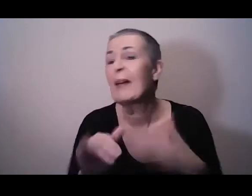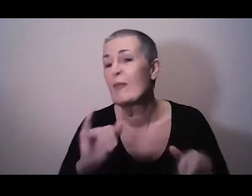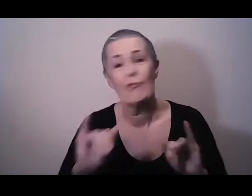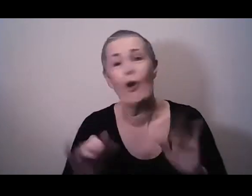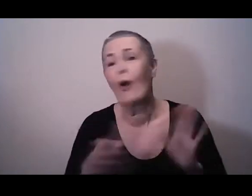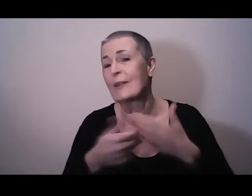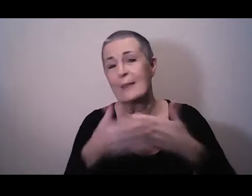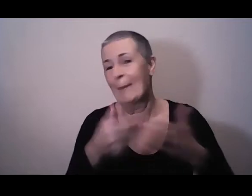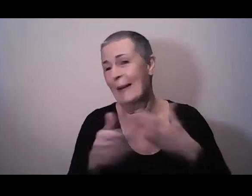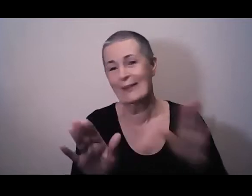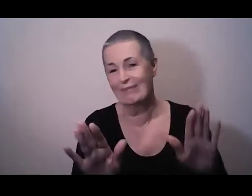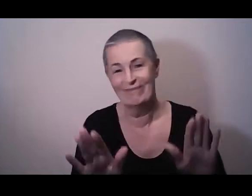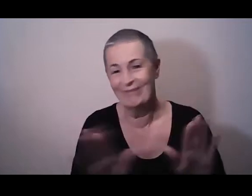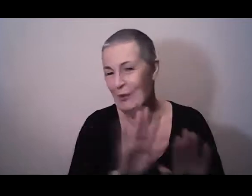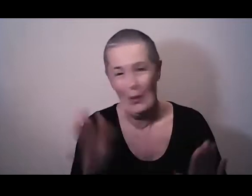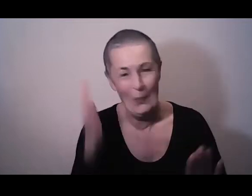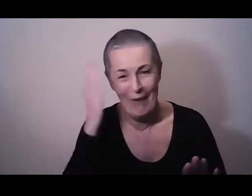matter.